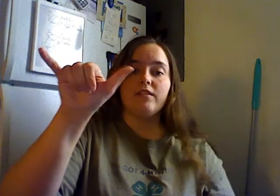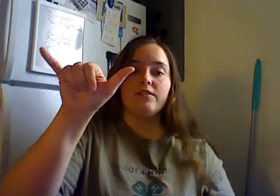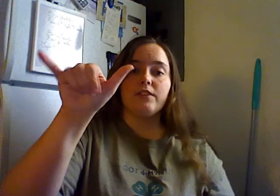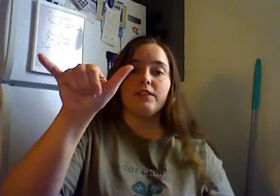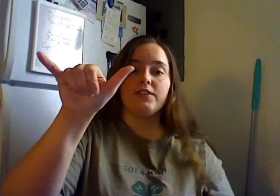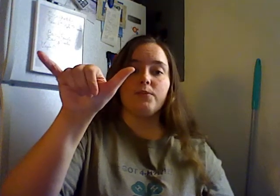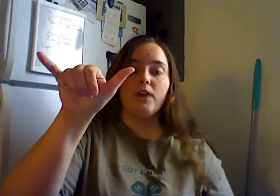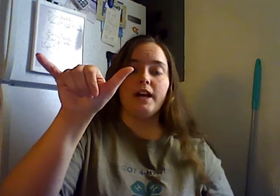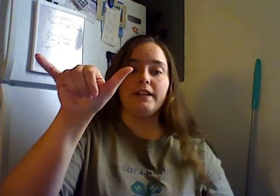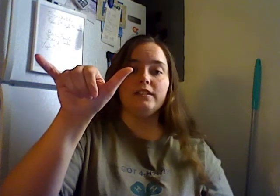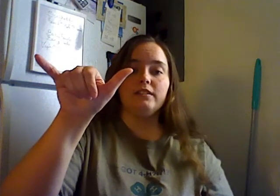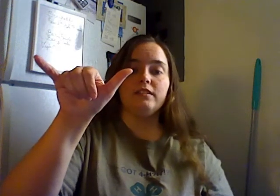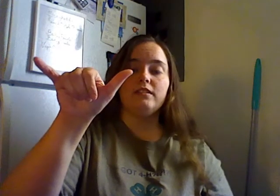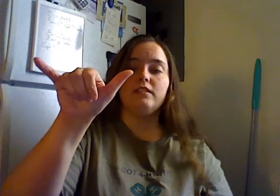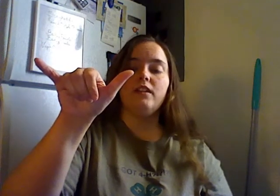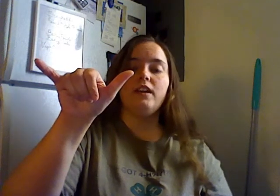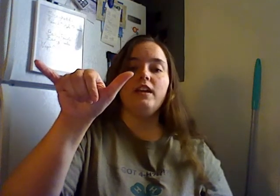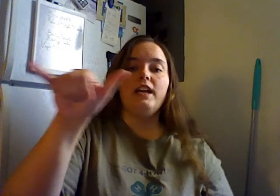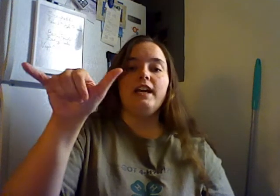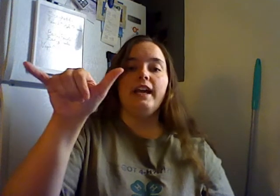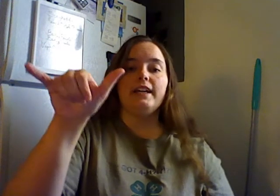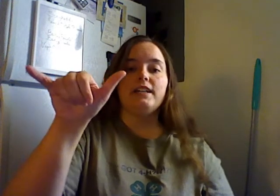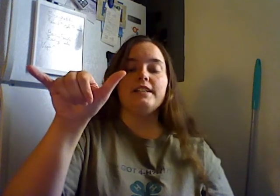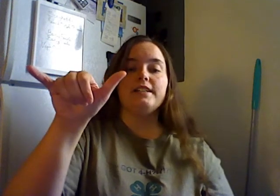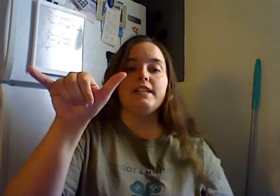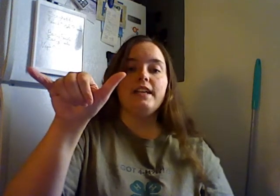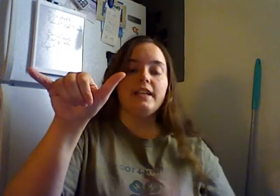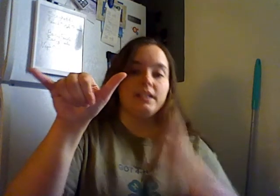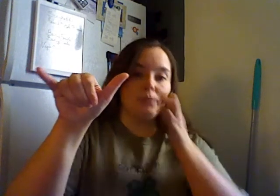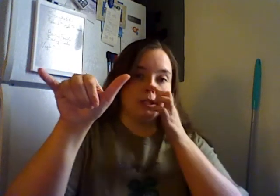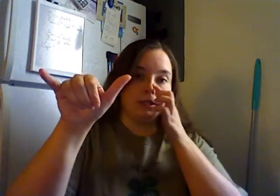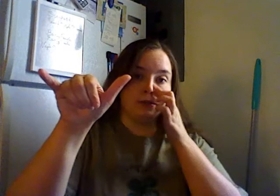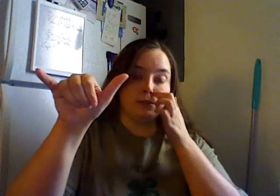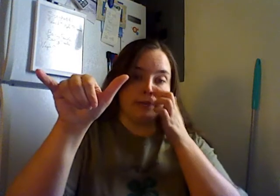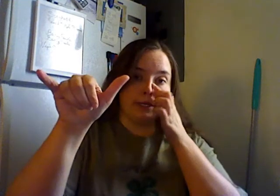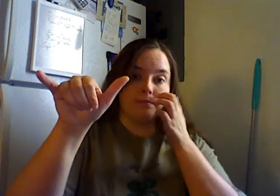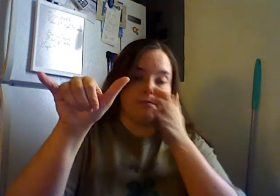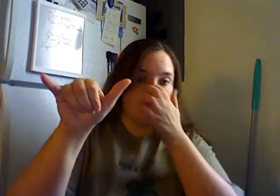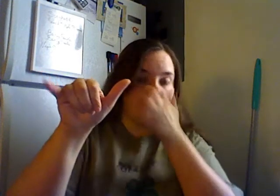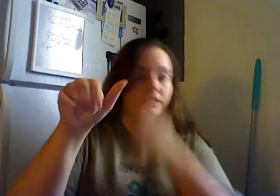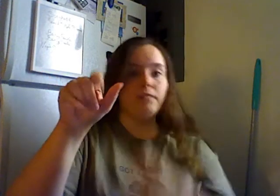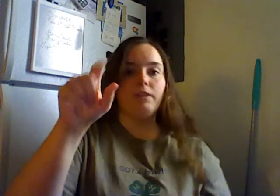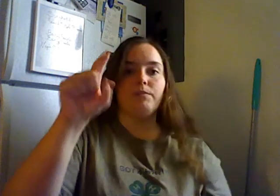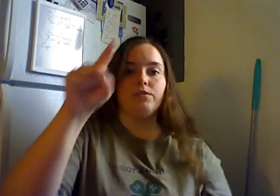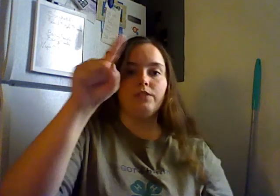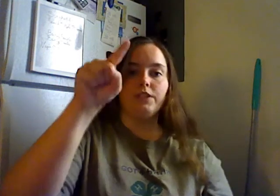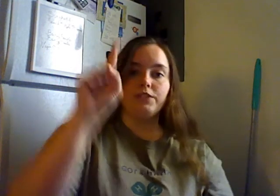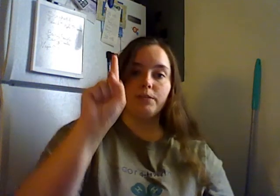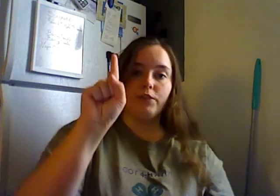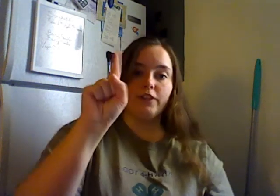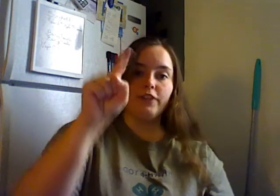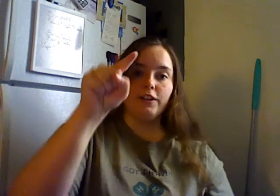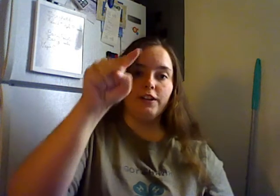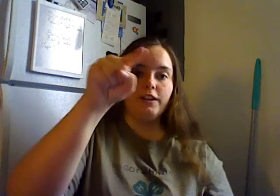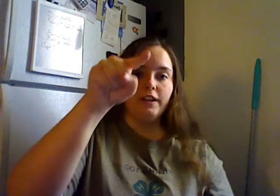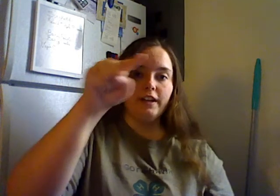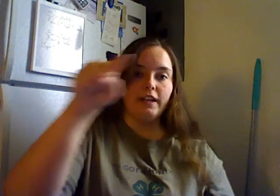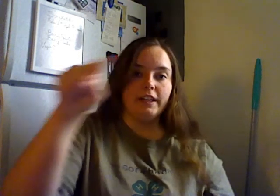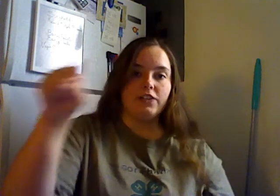So this is Y. And Z is one of those where I've seen people use their pointer finger and they draw a